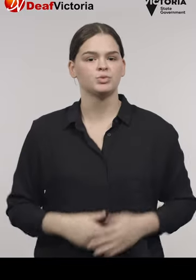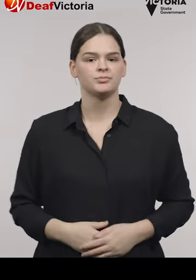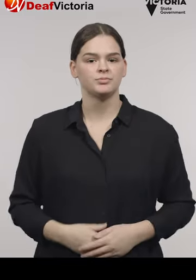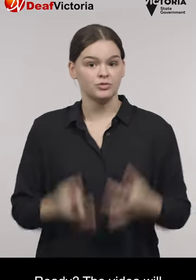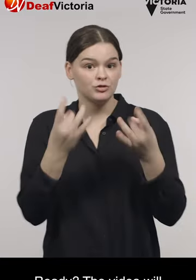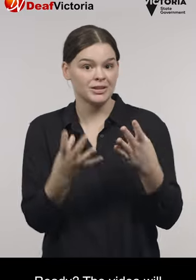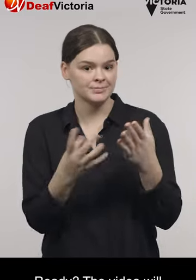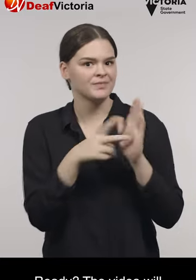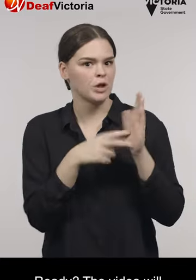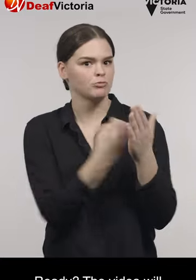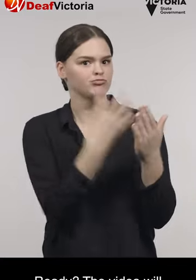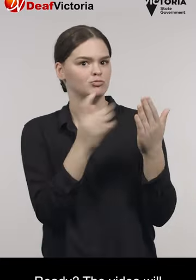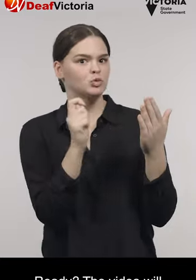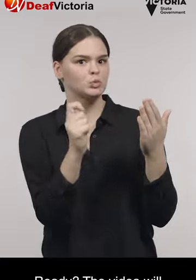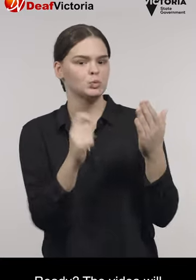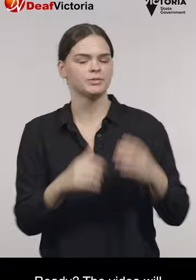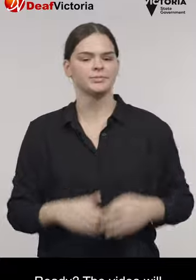Ready? The video will start soon.